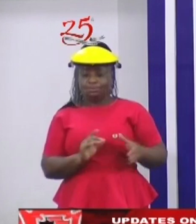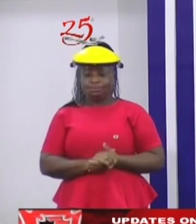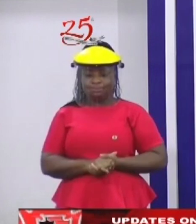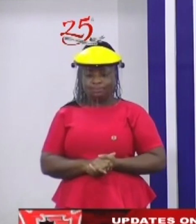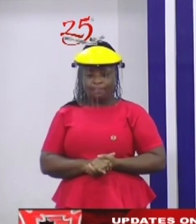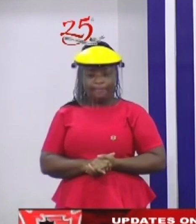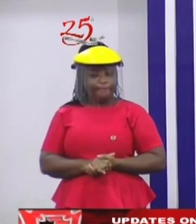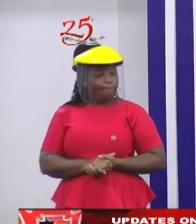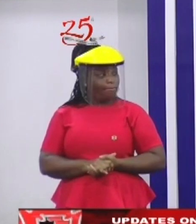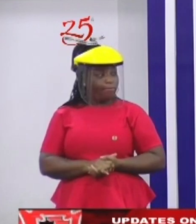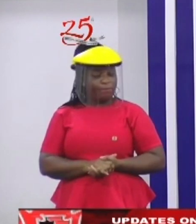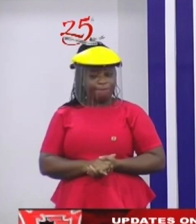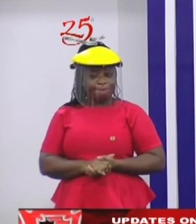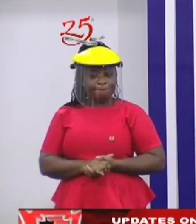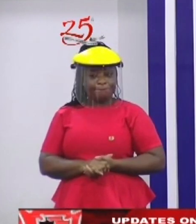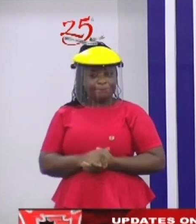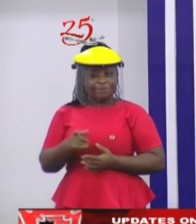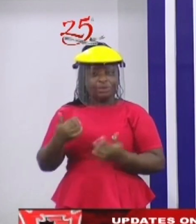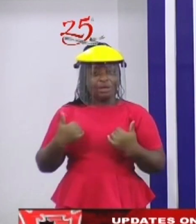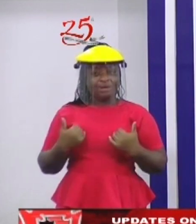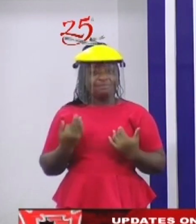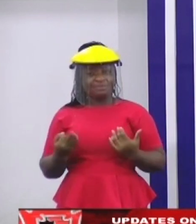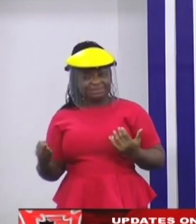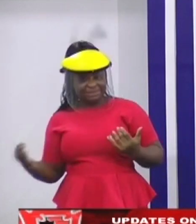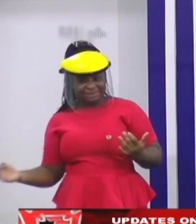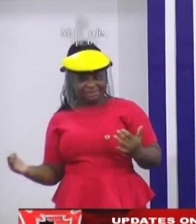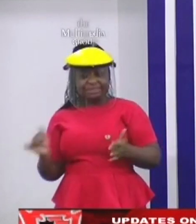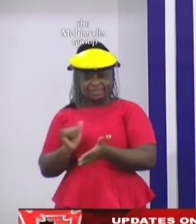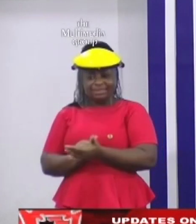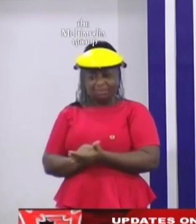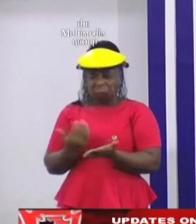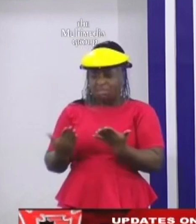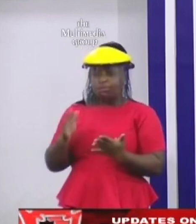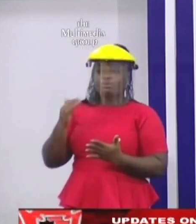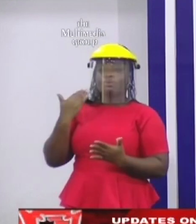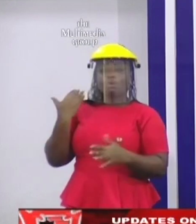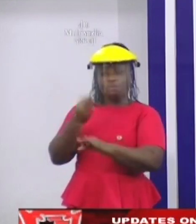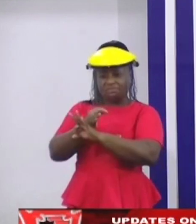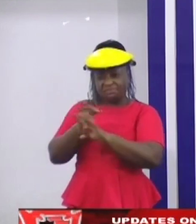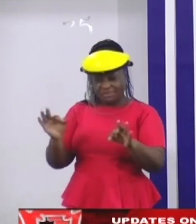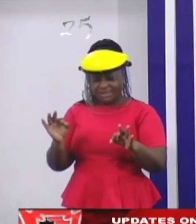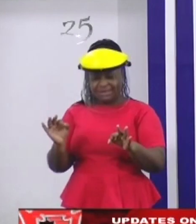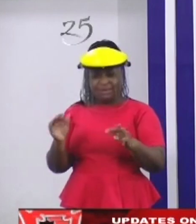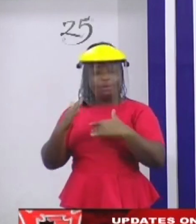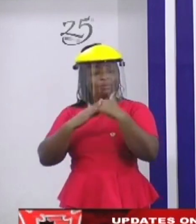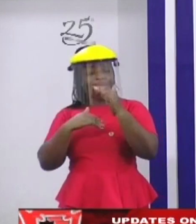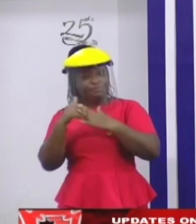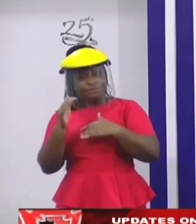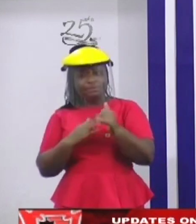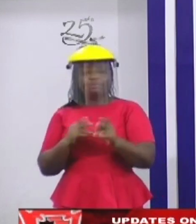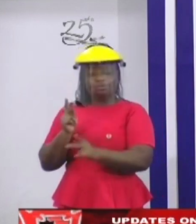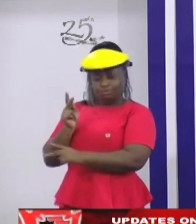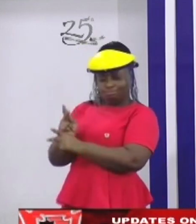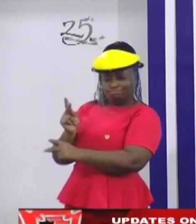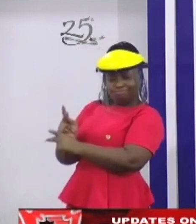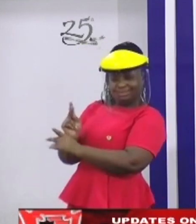There are. That you can also have a facility that allows you to. Yes, you can also have a facility that allows you to isolate,